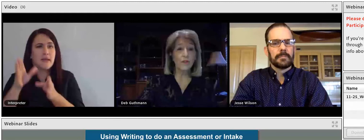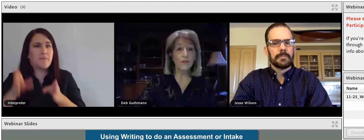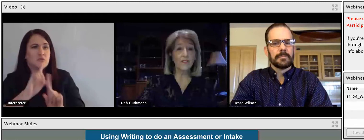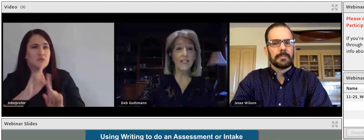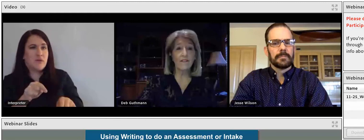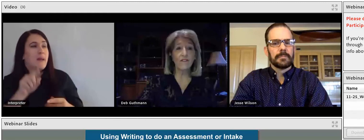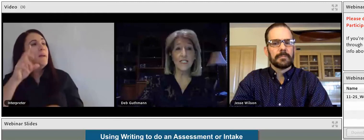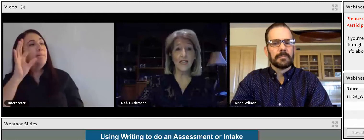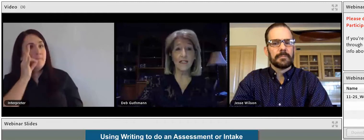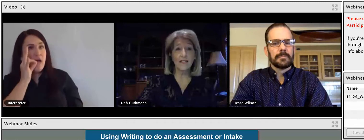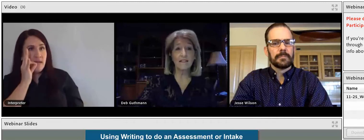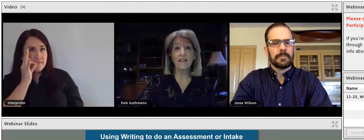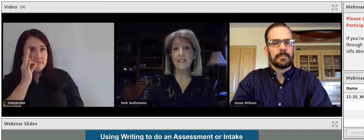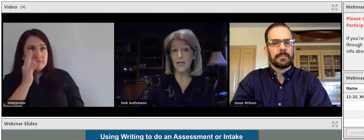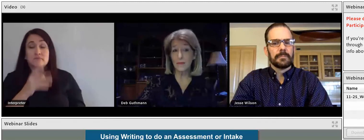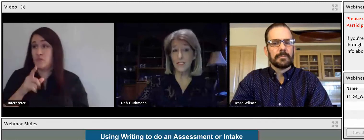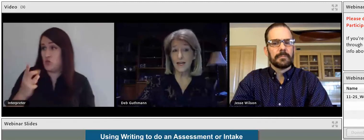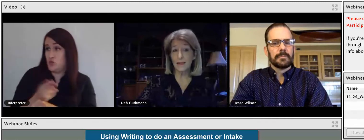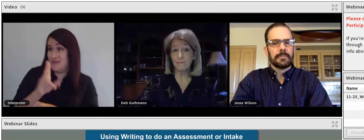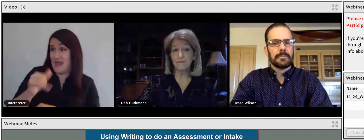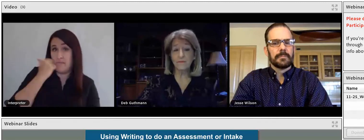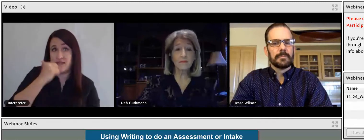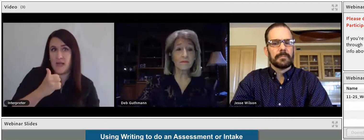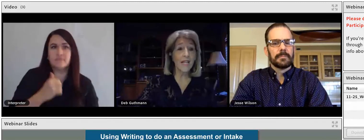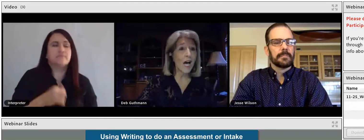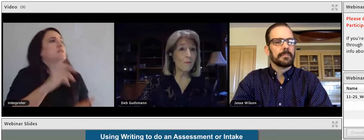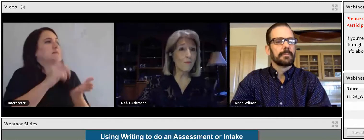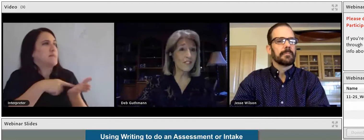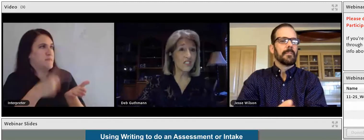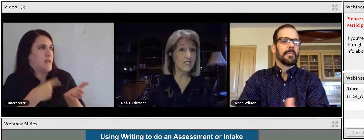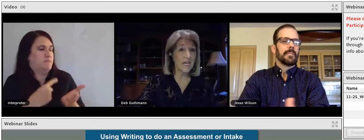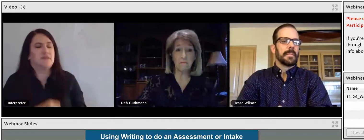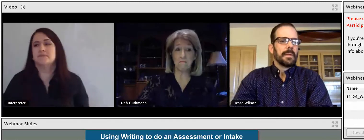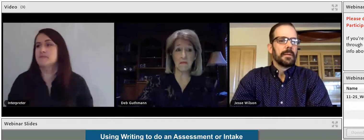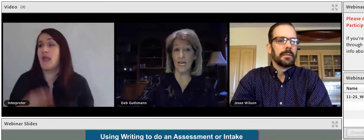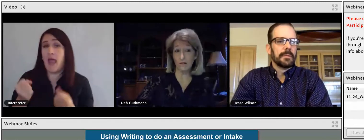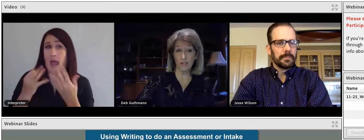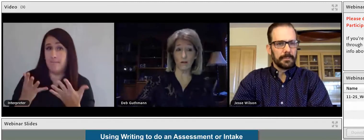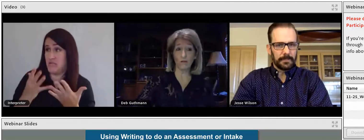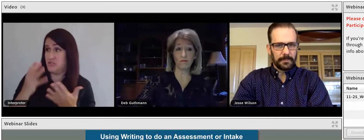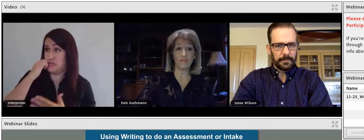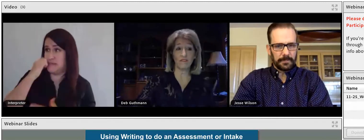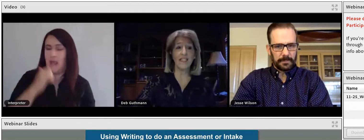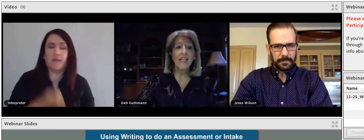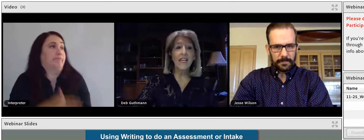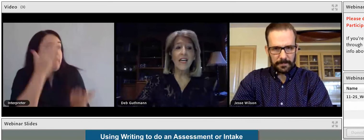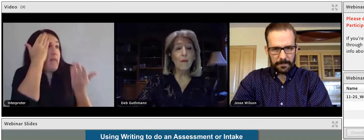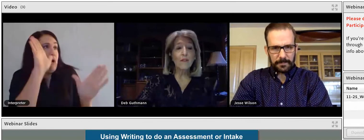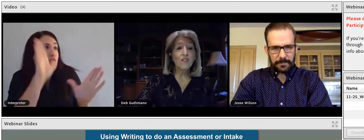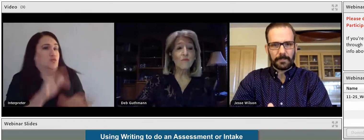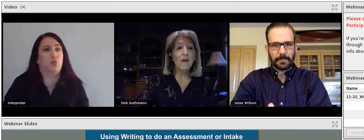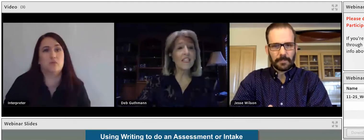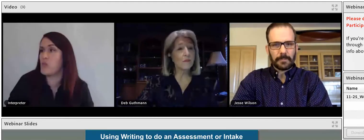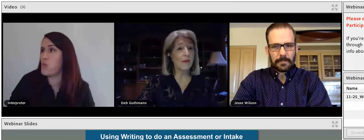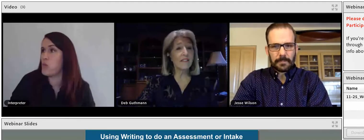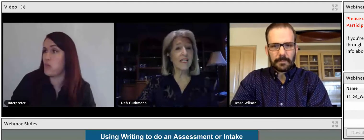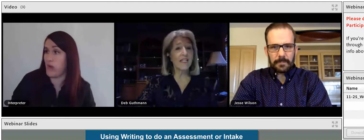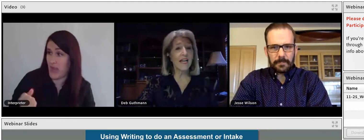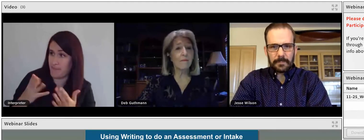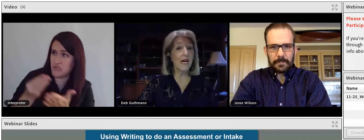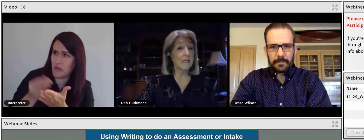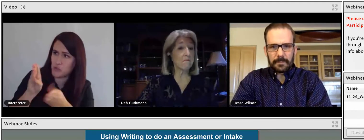Do you use it every day? Sometime. How much a day? I don't know. How much money